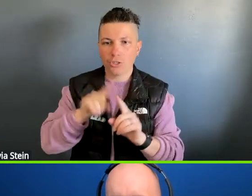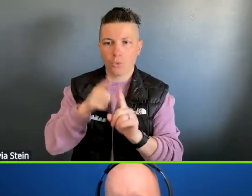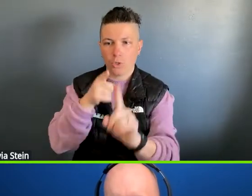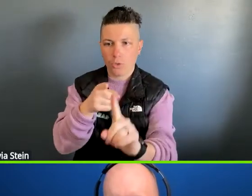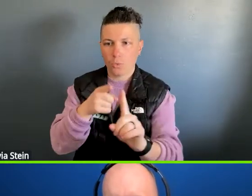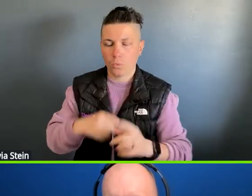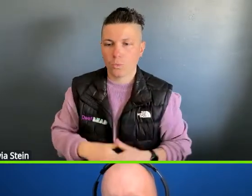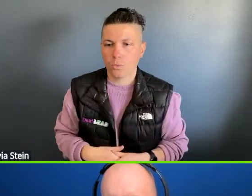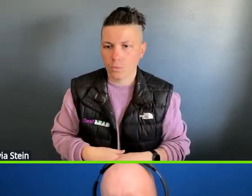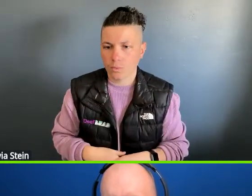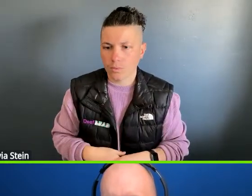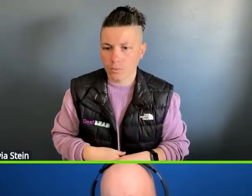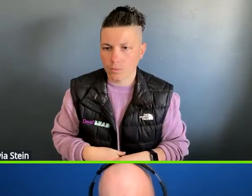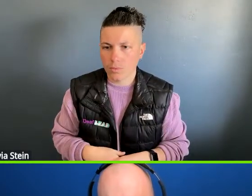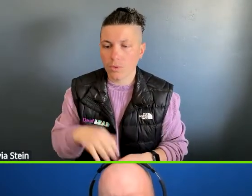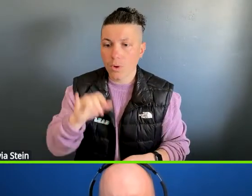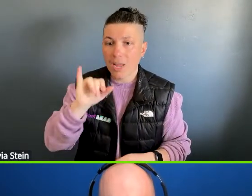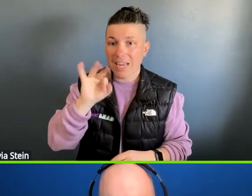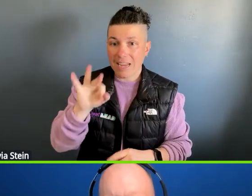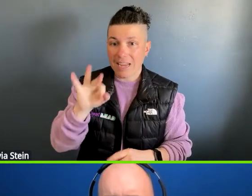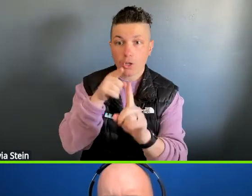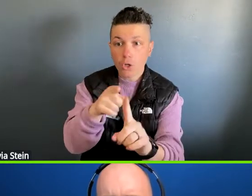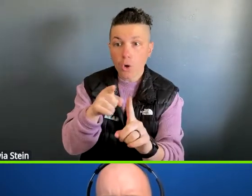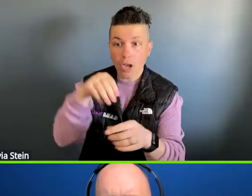of communication matters to you?